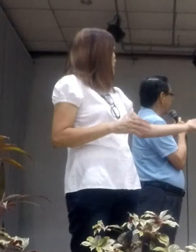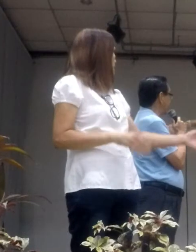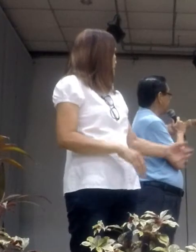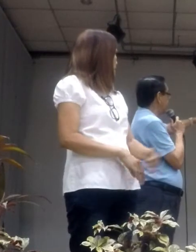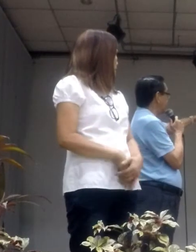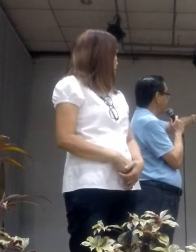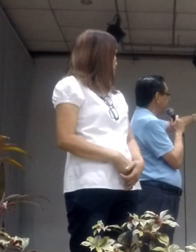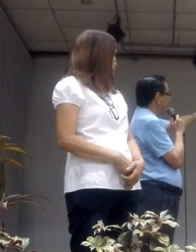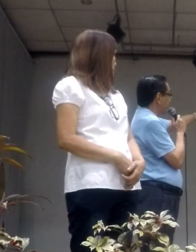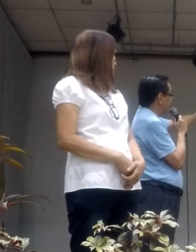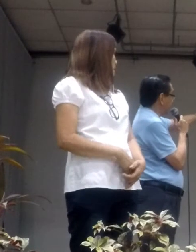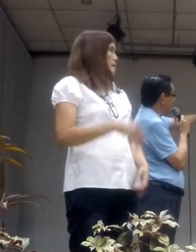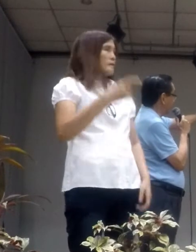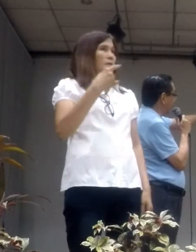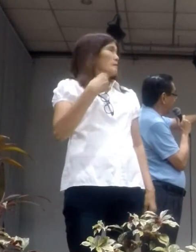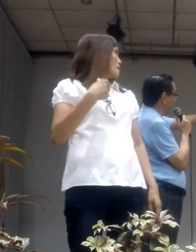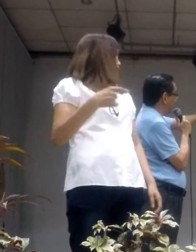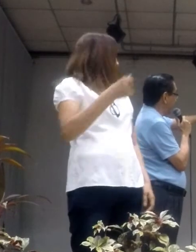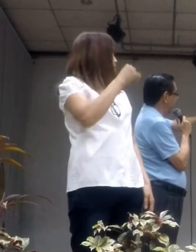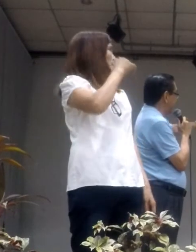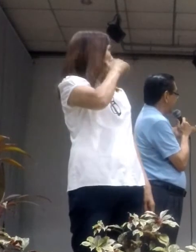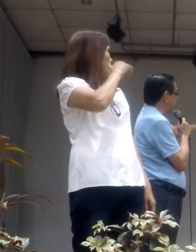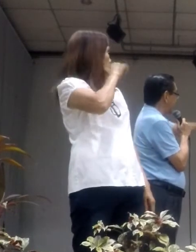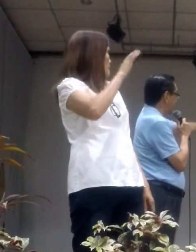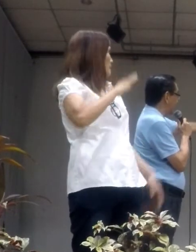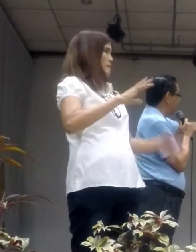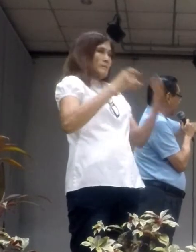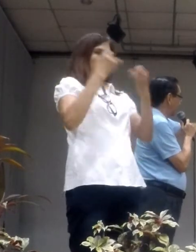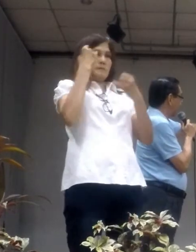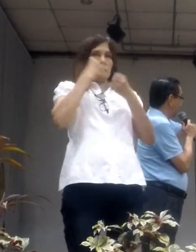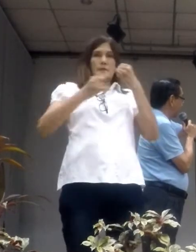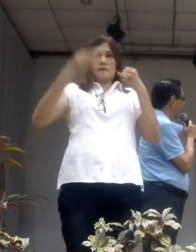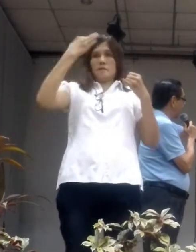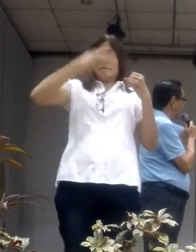inducted into office. The lady at the end, that's